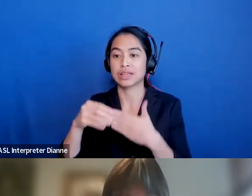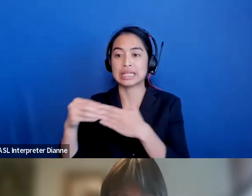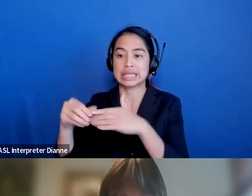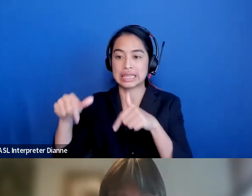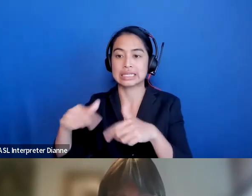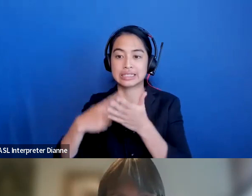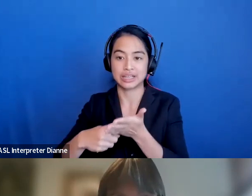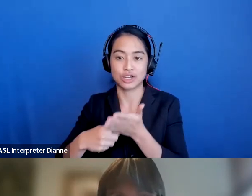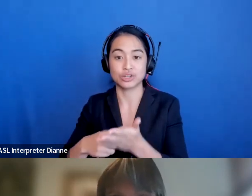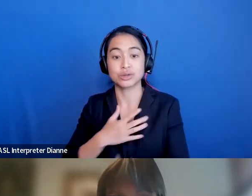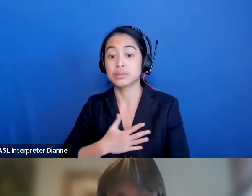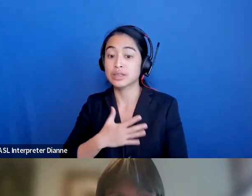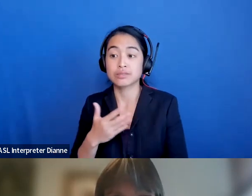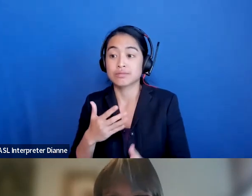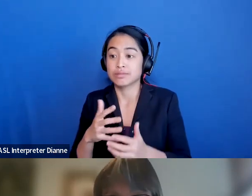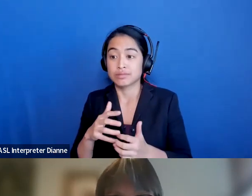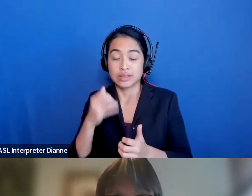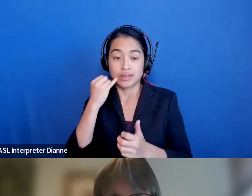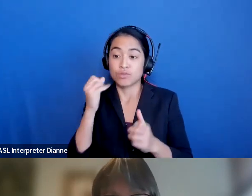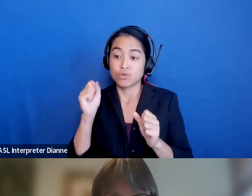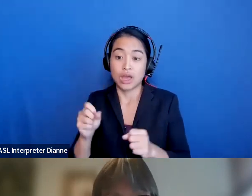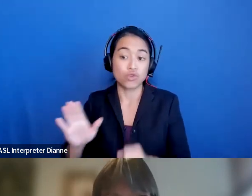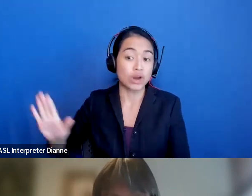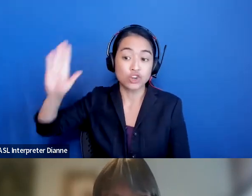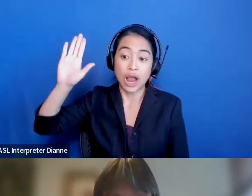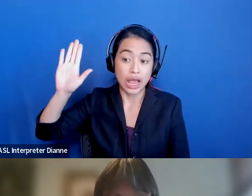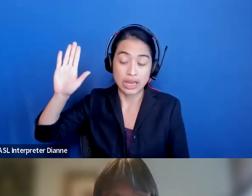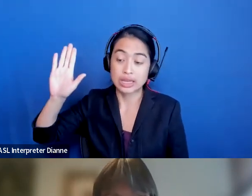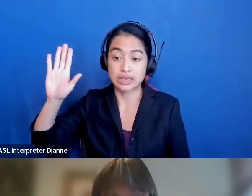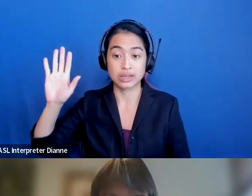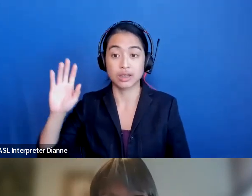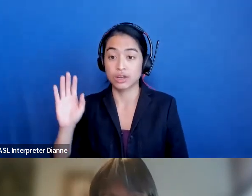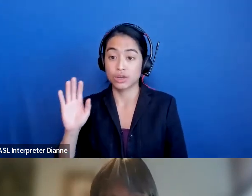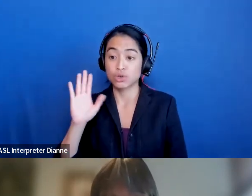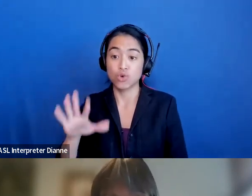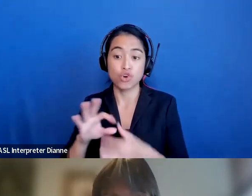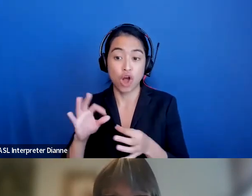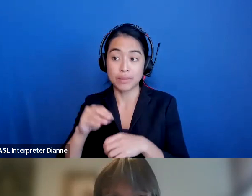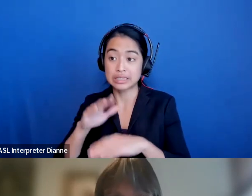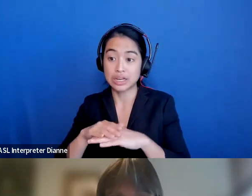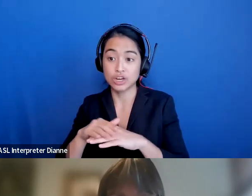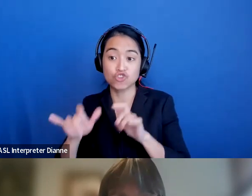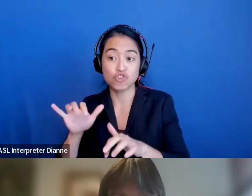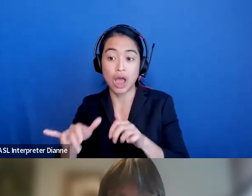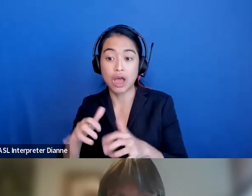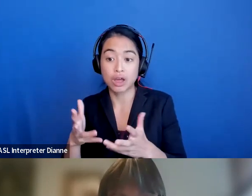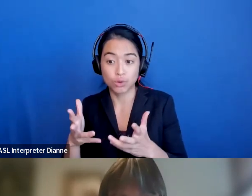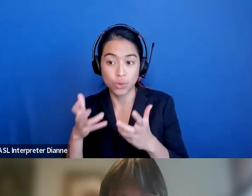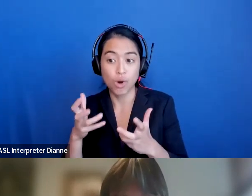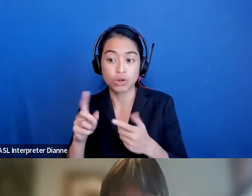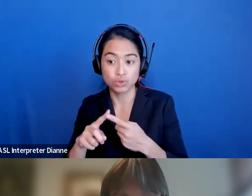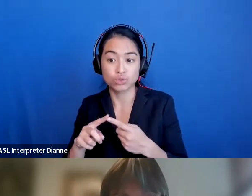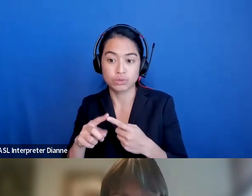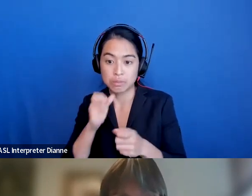So please, in whatever way you can, raise your hand, put your comments in chat. We really want to be as engaging